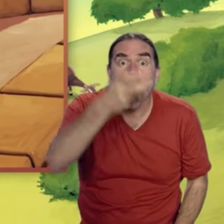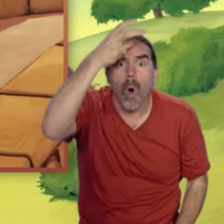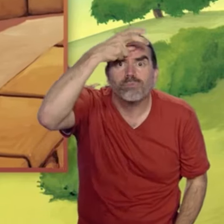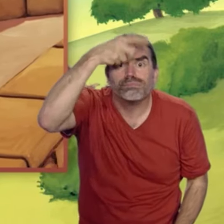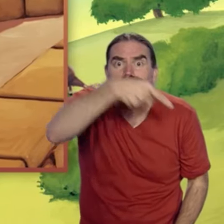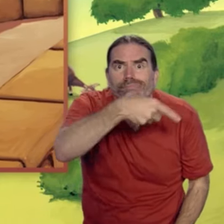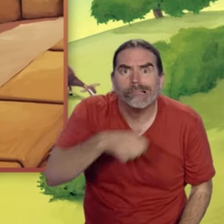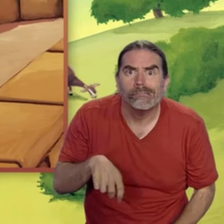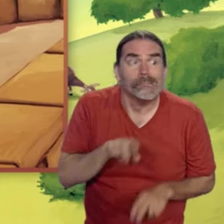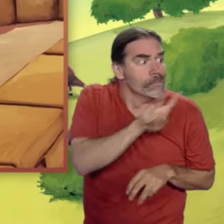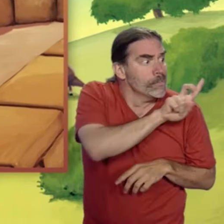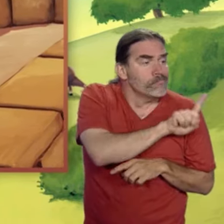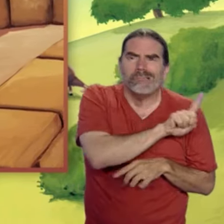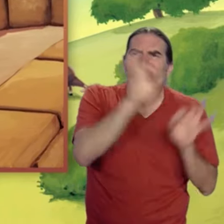decided to climb up the hillside